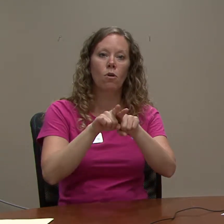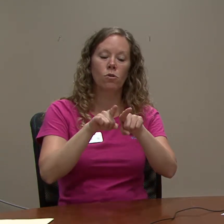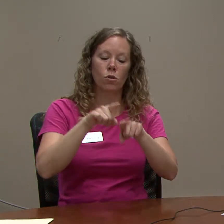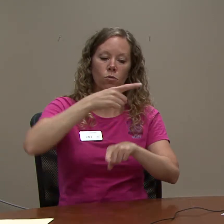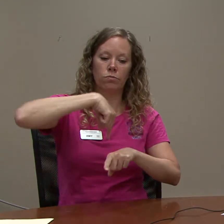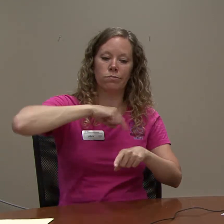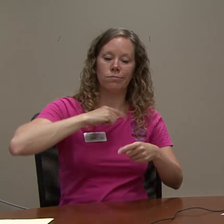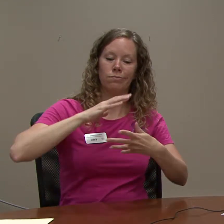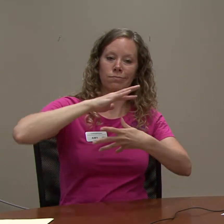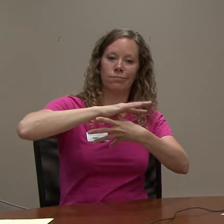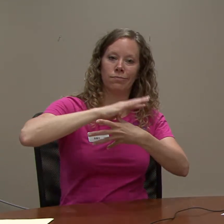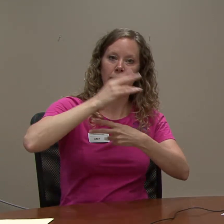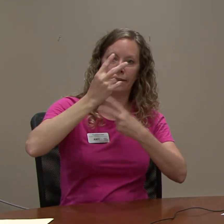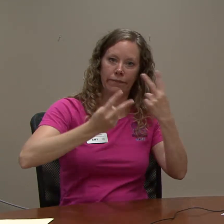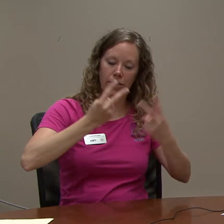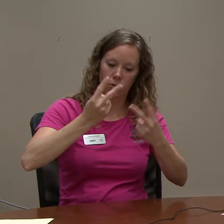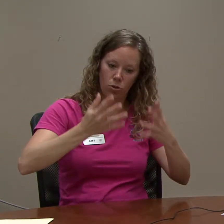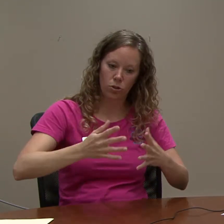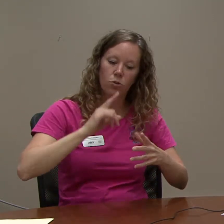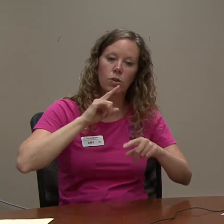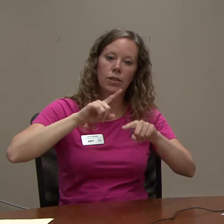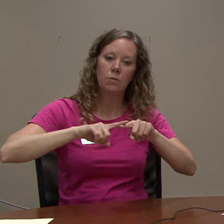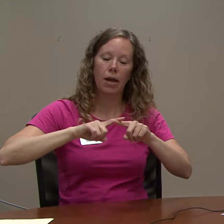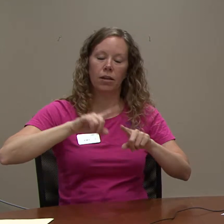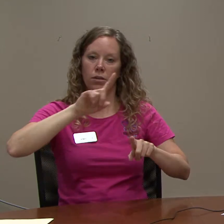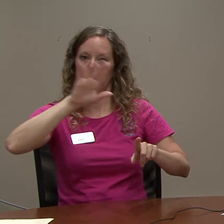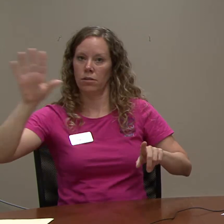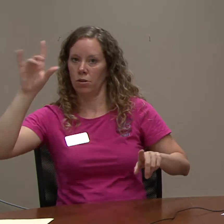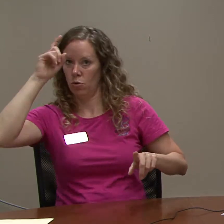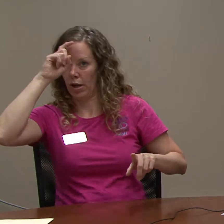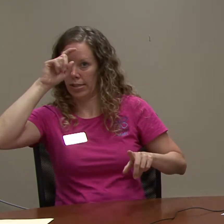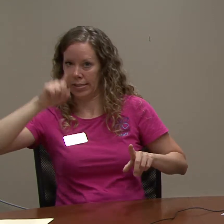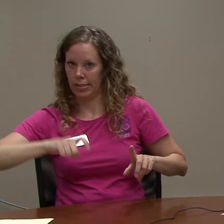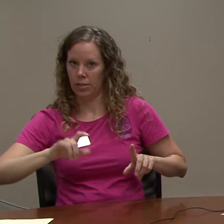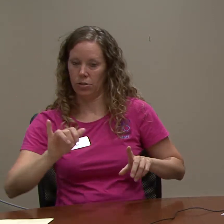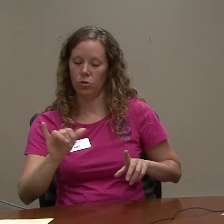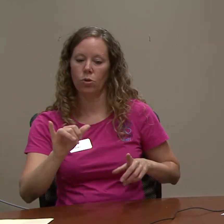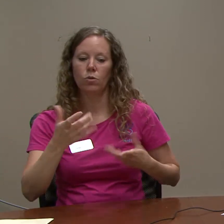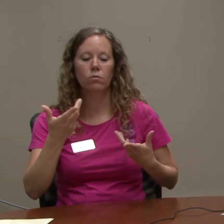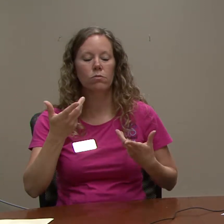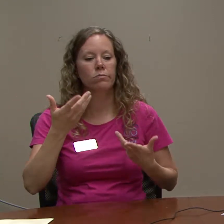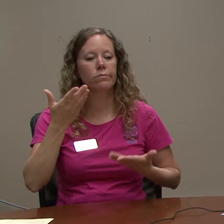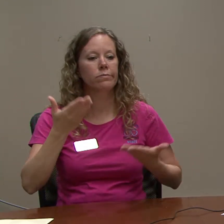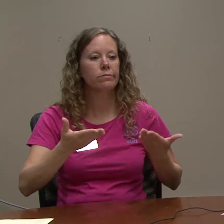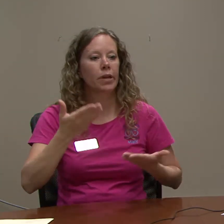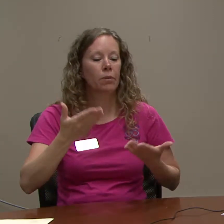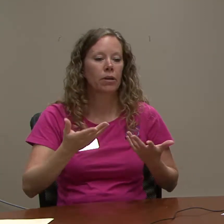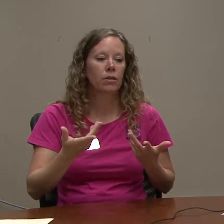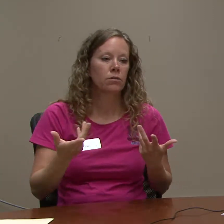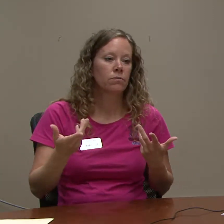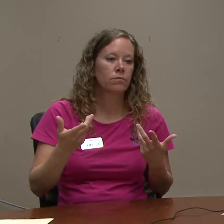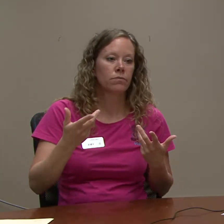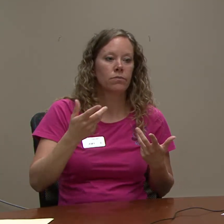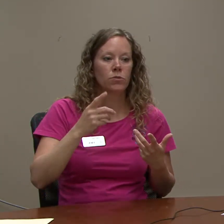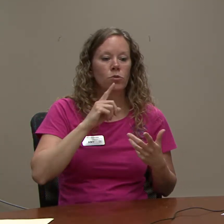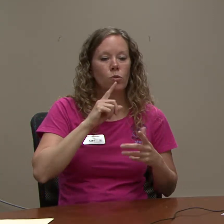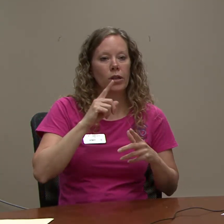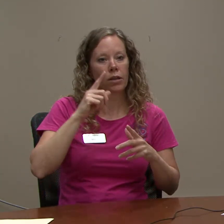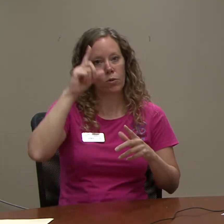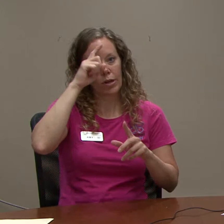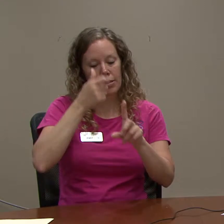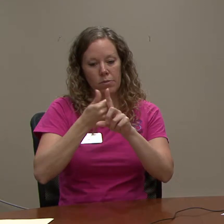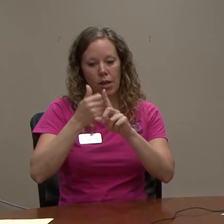prioritize visits based on the needs of residents, and that might be due to a relative clinical or emotional